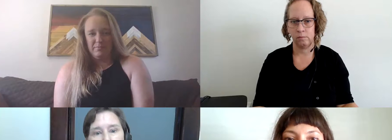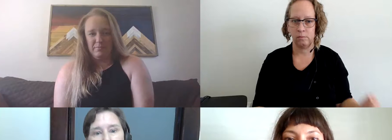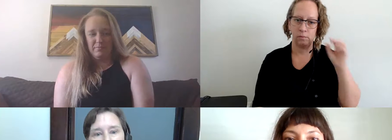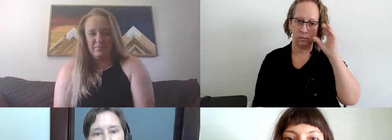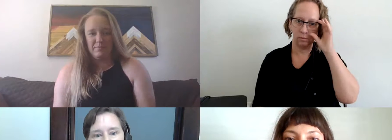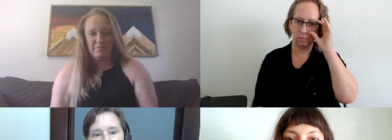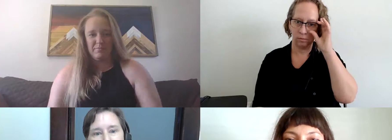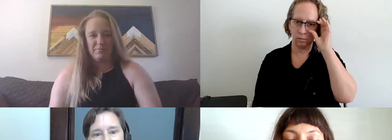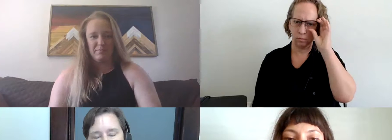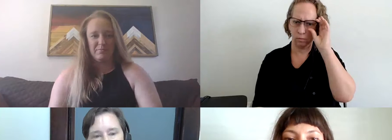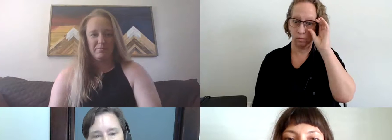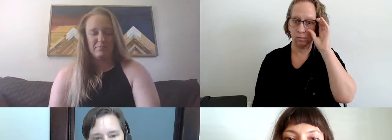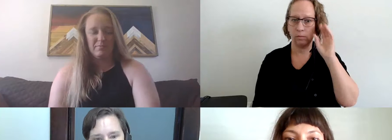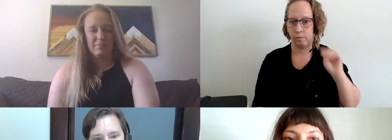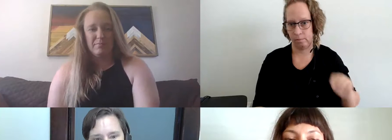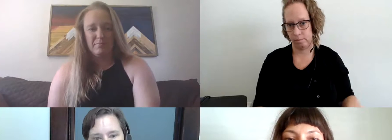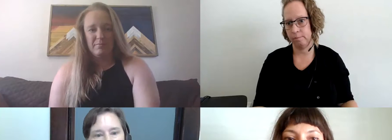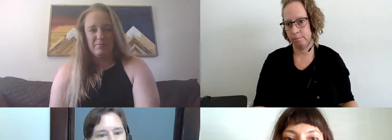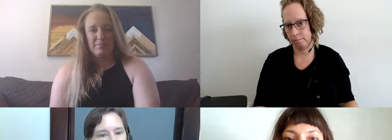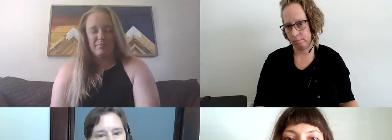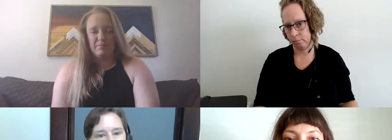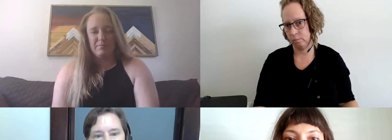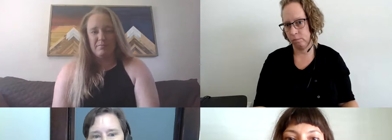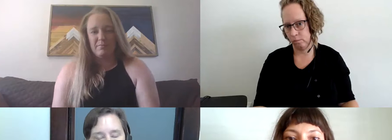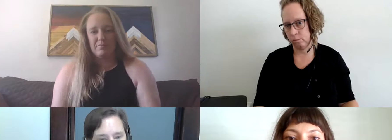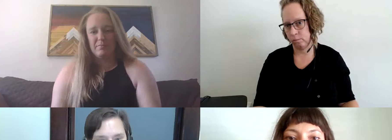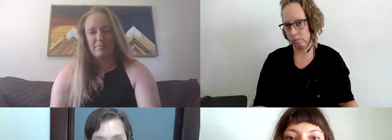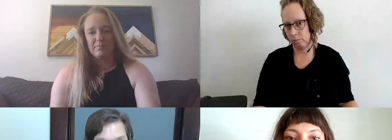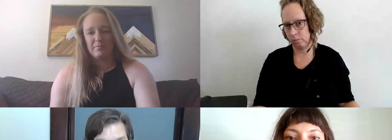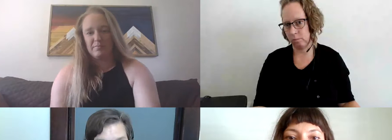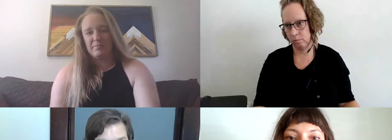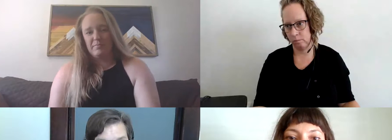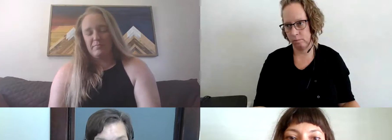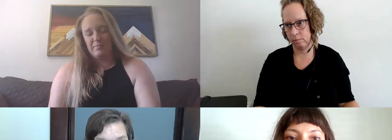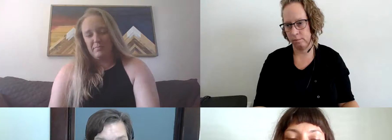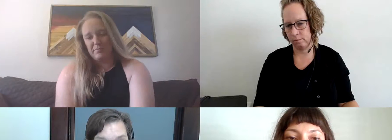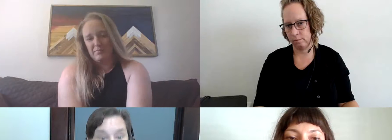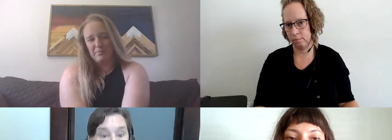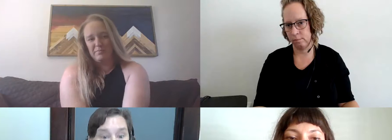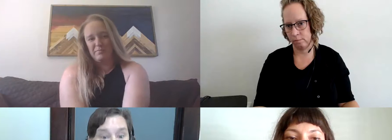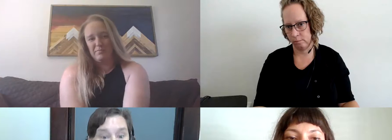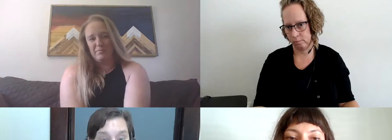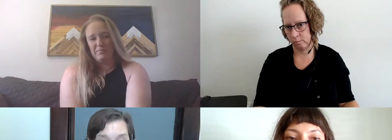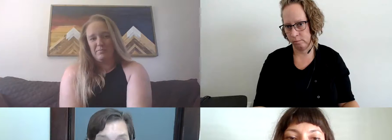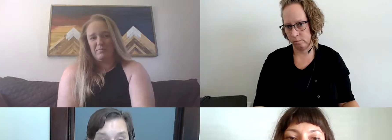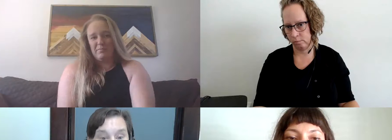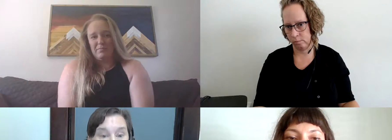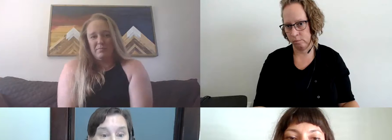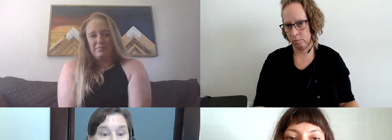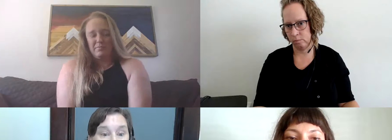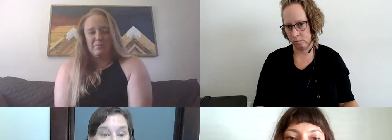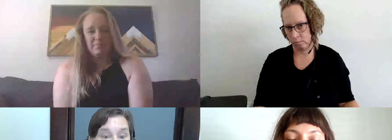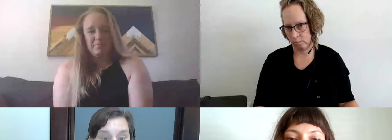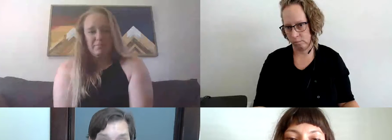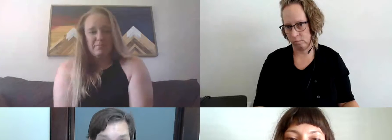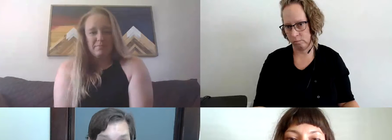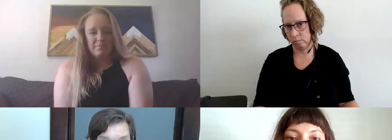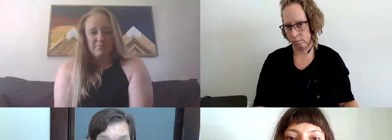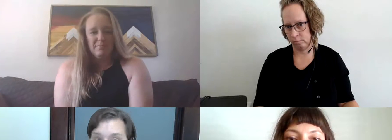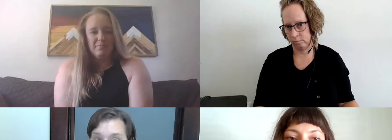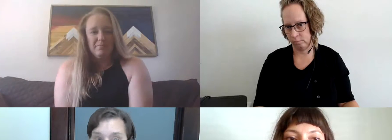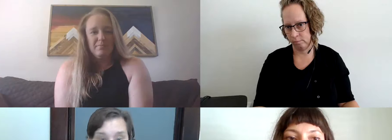we encourage you to go ahead and make that request. So even if it's less than 12 hours, make the request. We can't guarantee